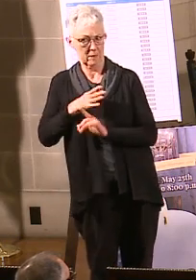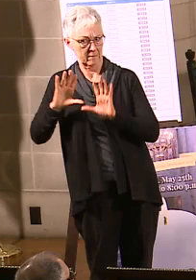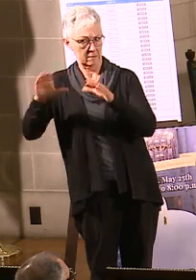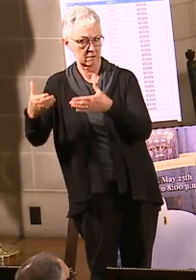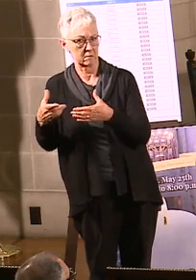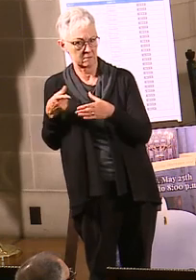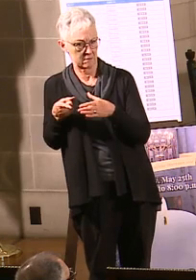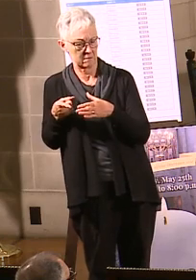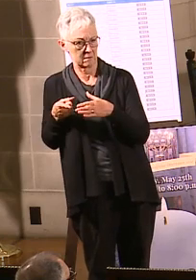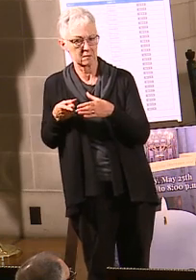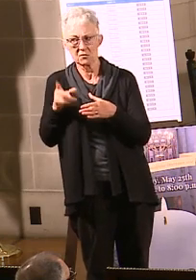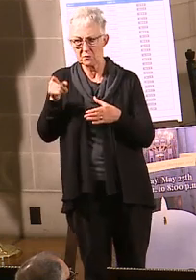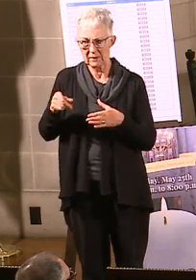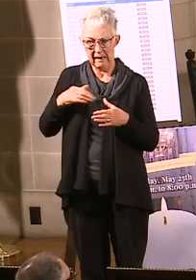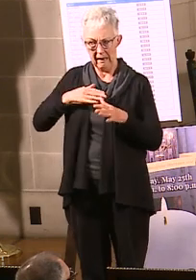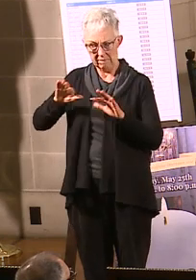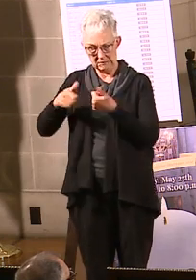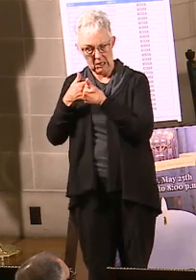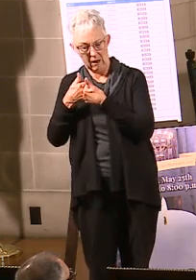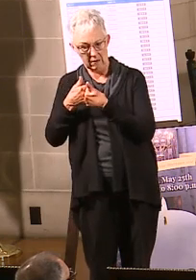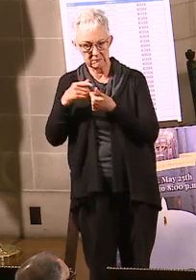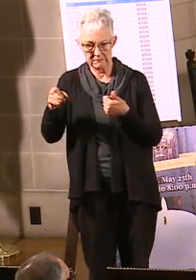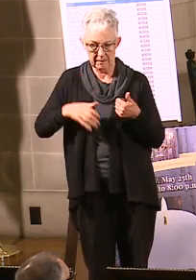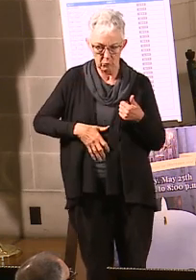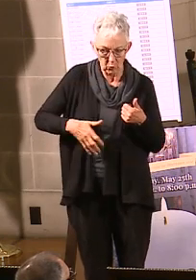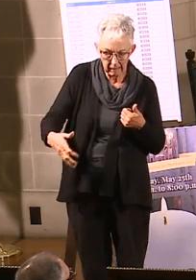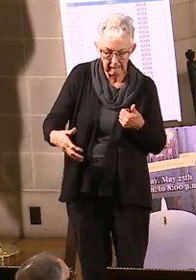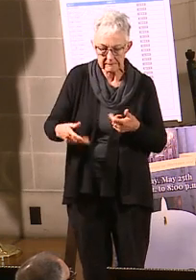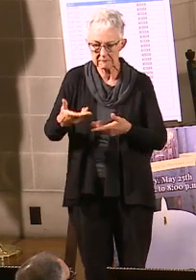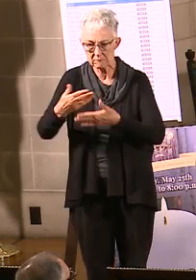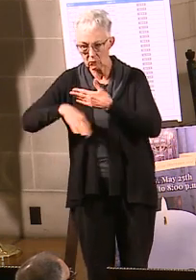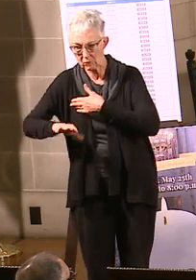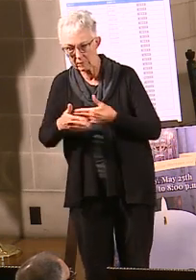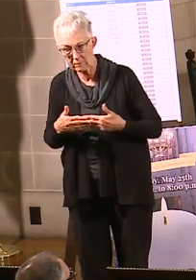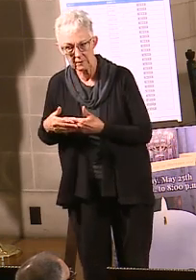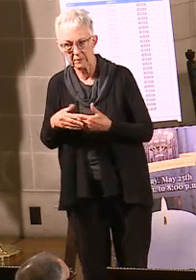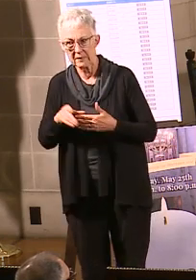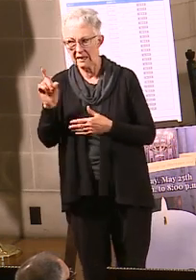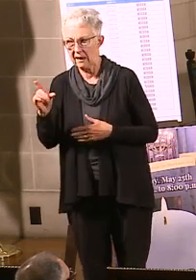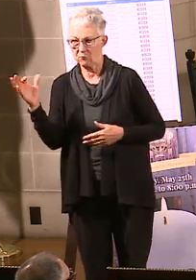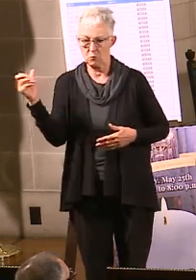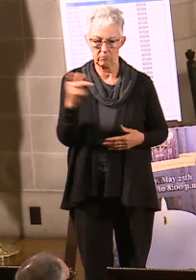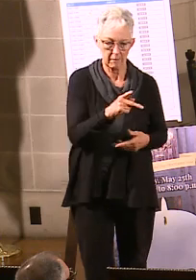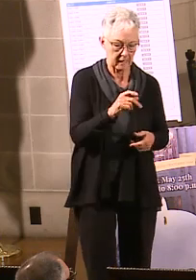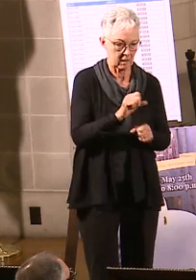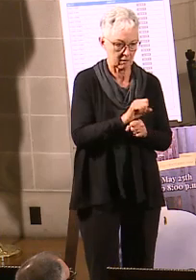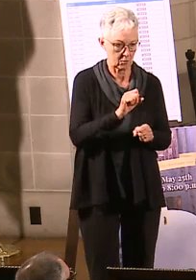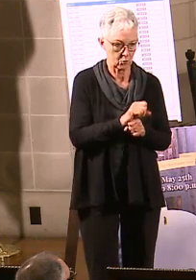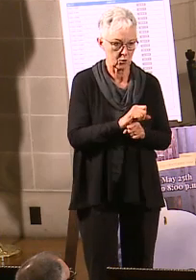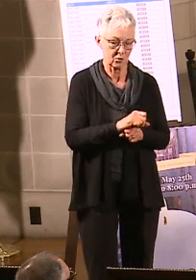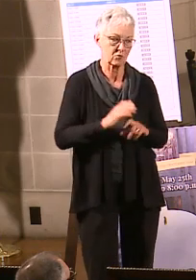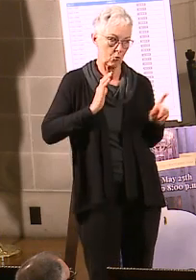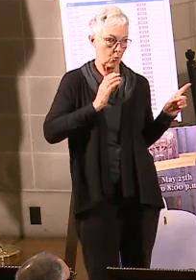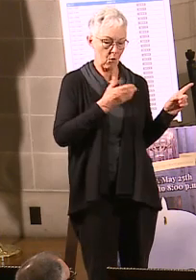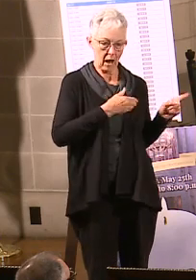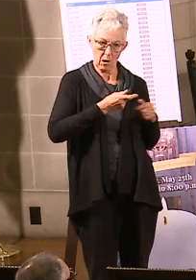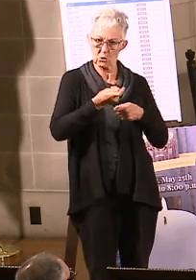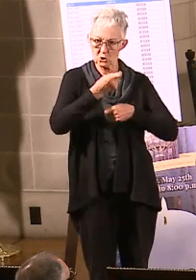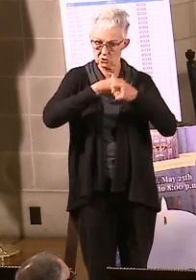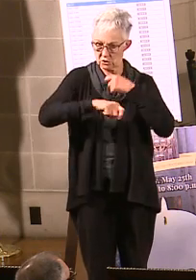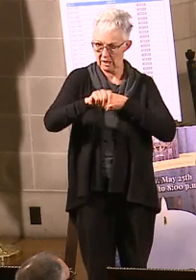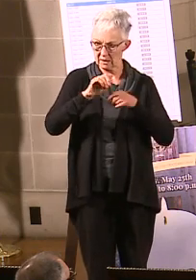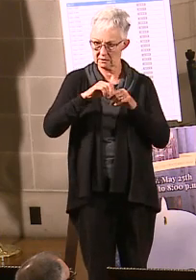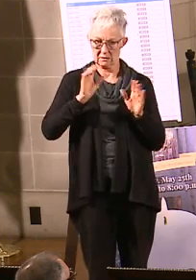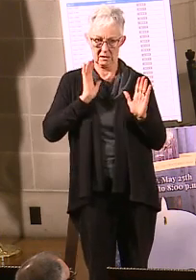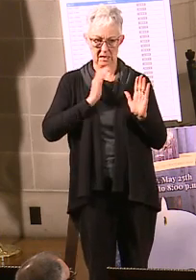formation and childbirth and returning to the workplace. And so with these initiatives, what we're hoping to do is come